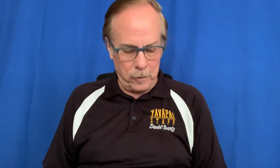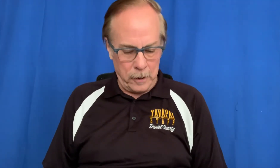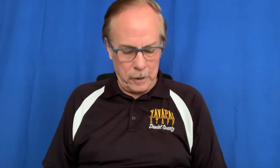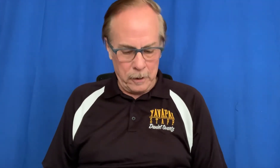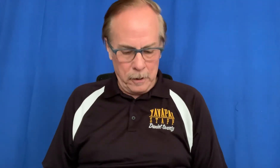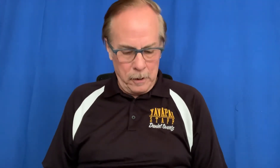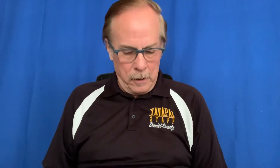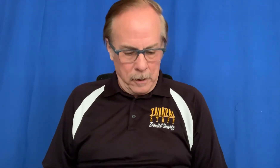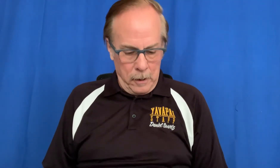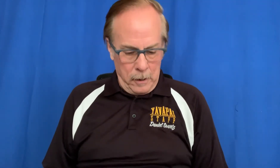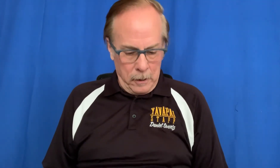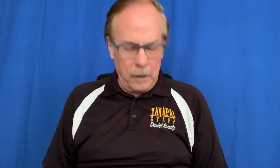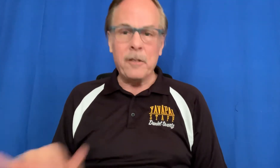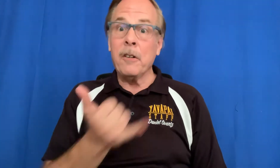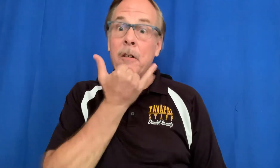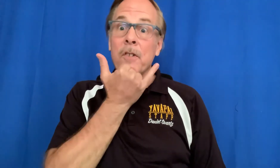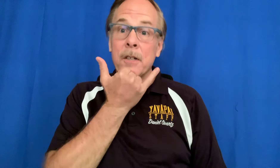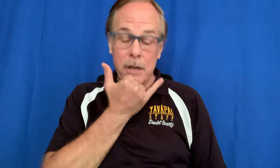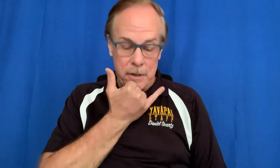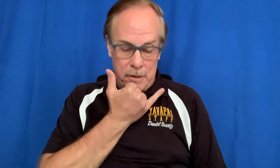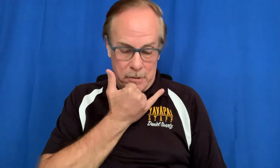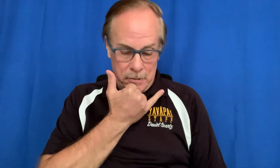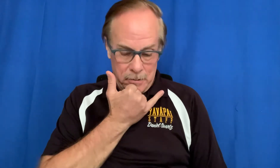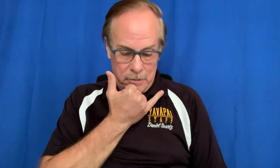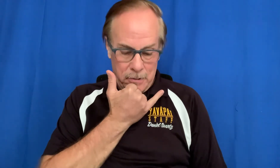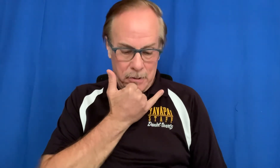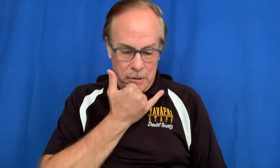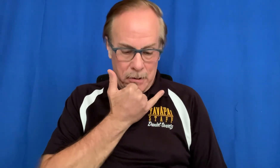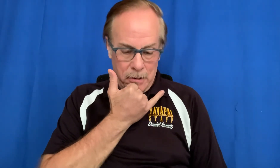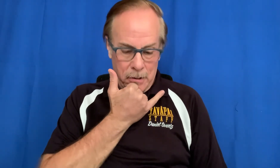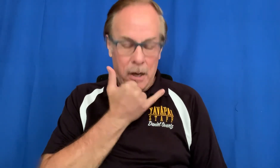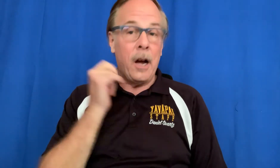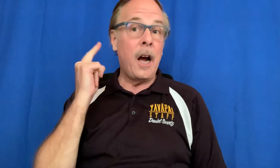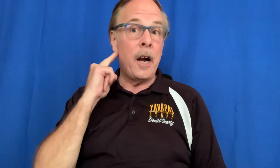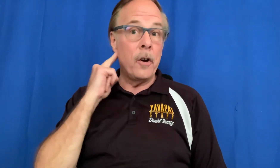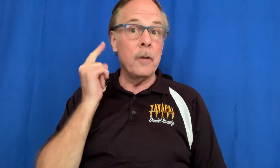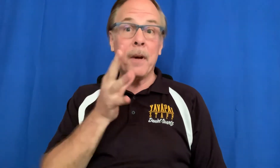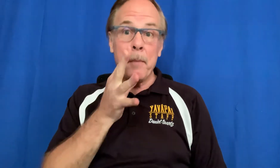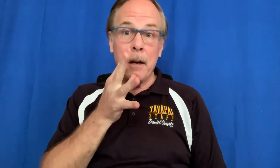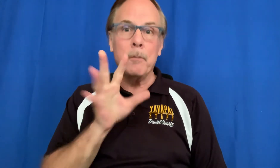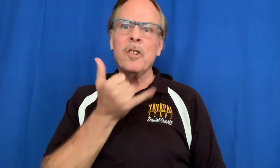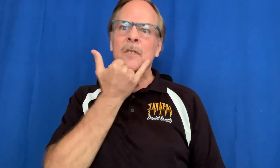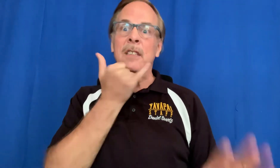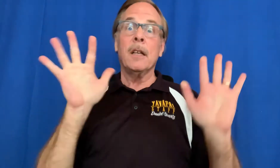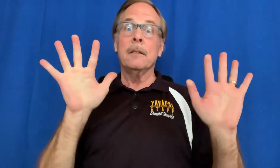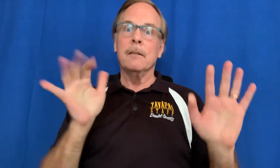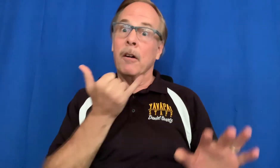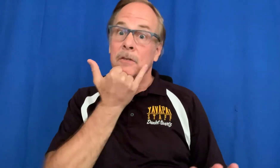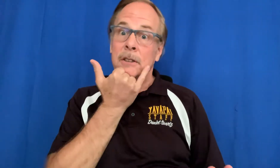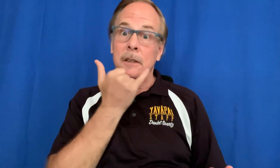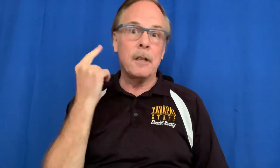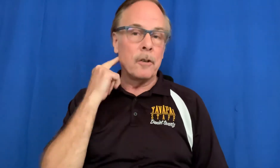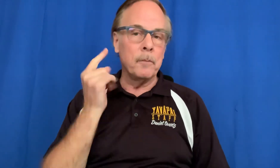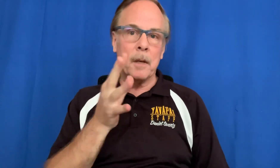that. Then all of a sudden, I heard my mom. All of a sudden, I heard my